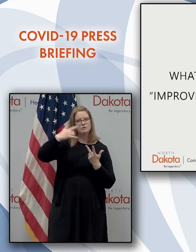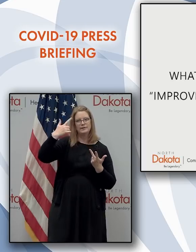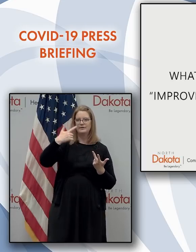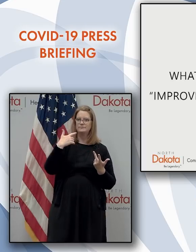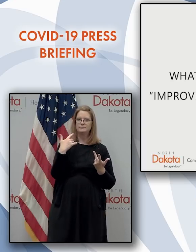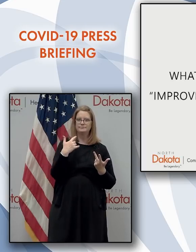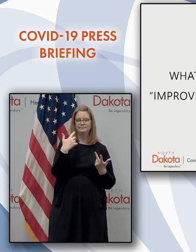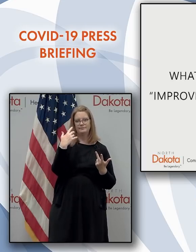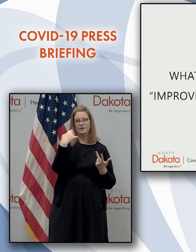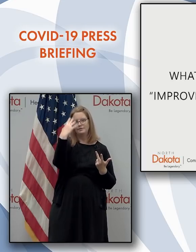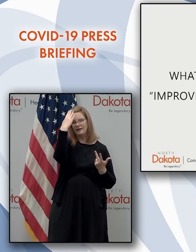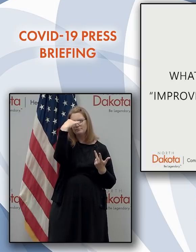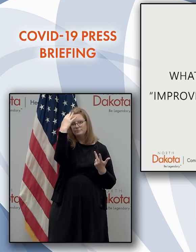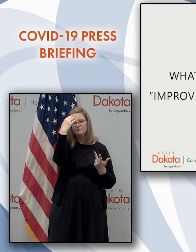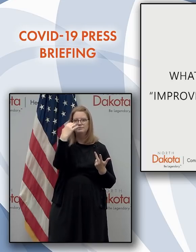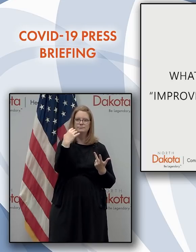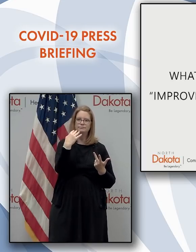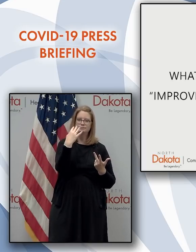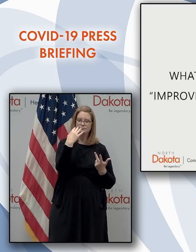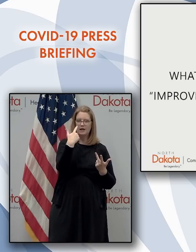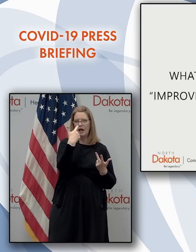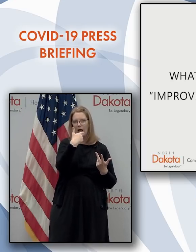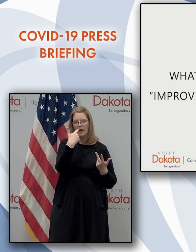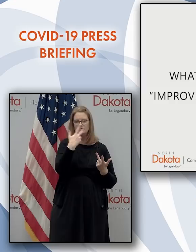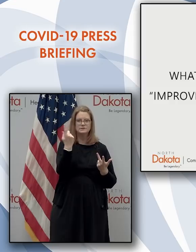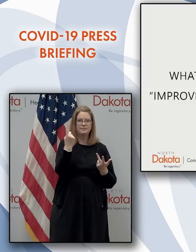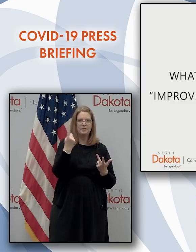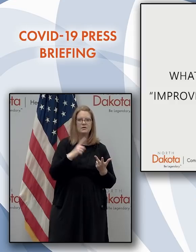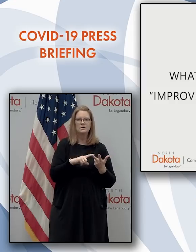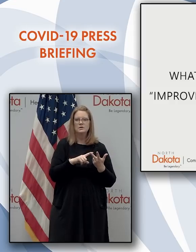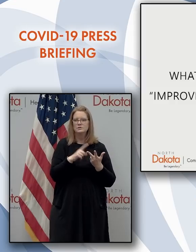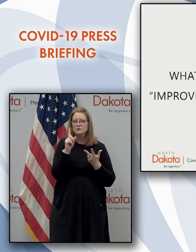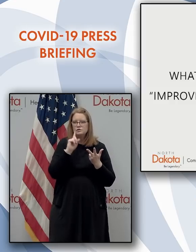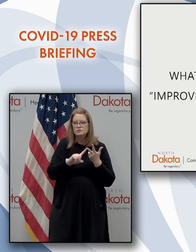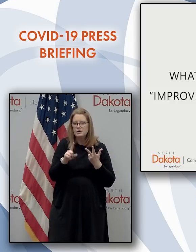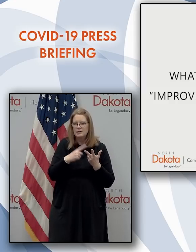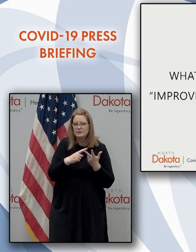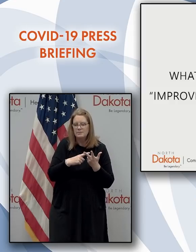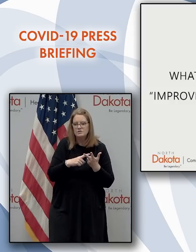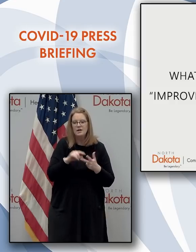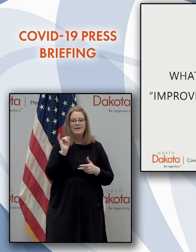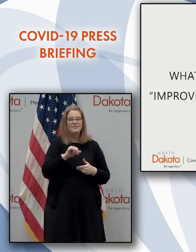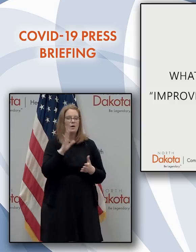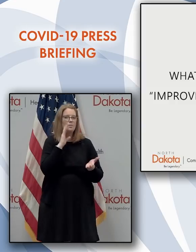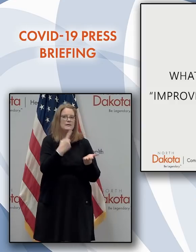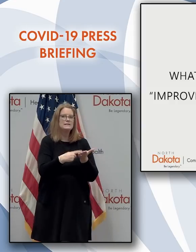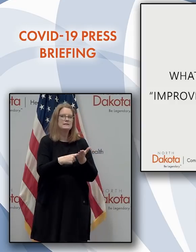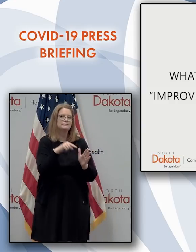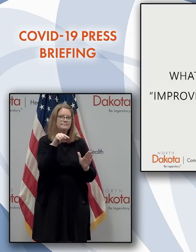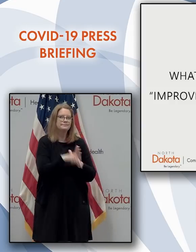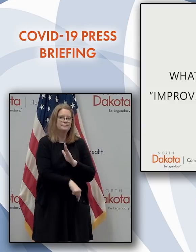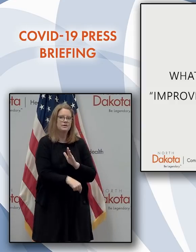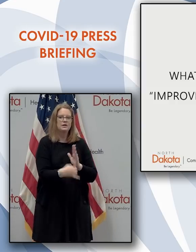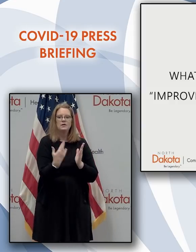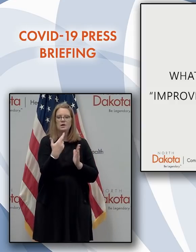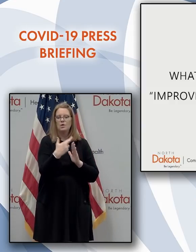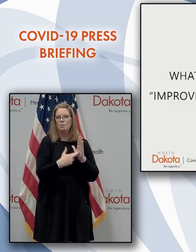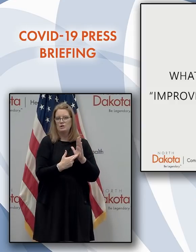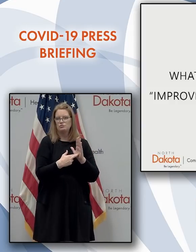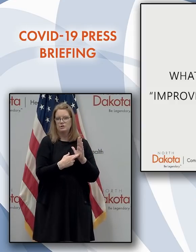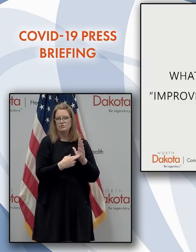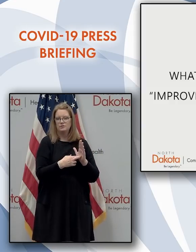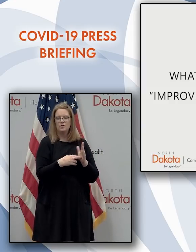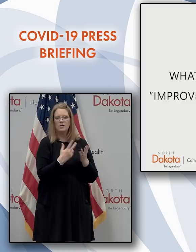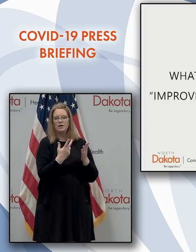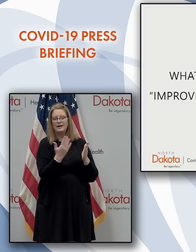examples, and more specific guidance will be provided at our introductory business briefing tomorrow. I'll provide registration details in just a